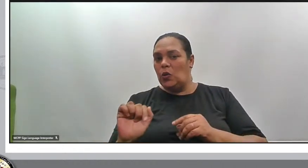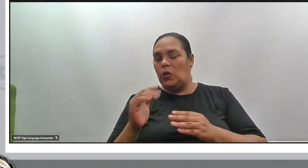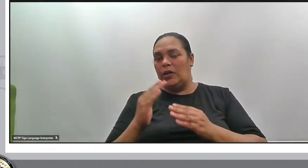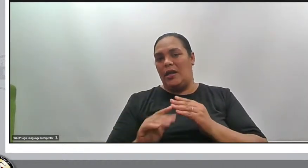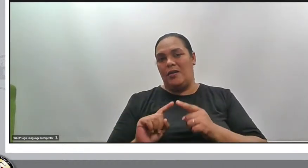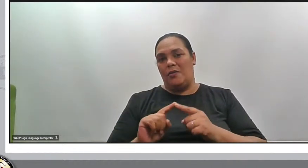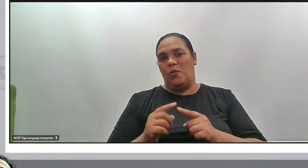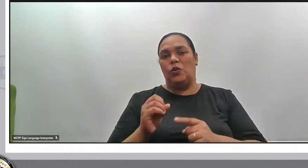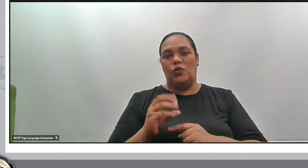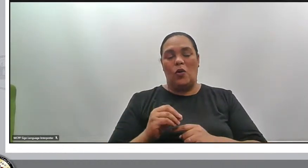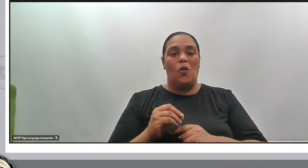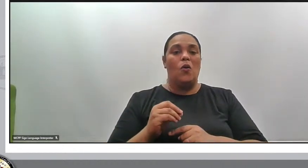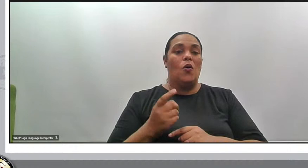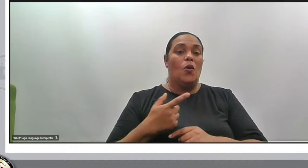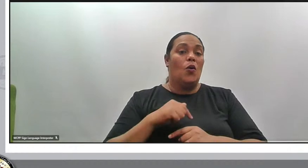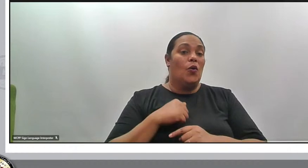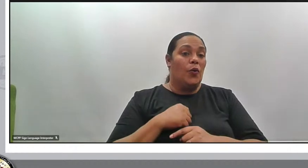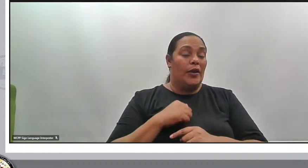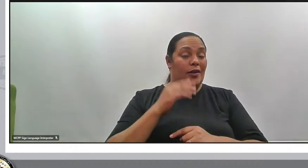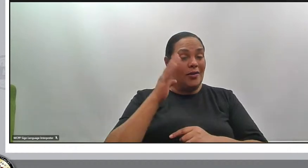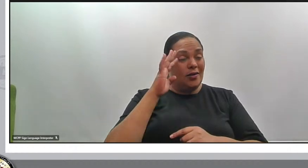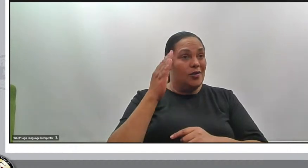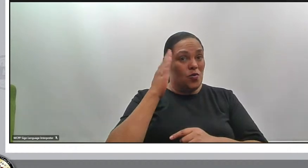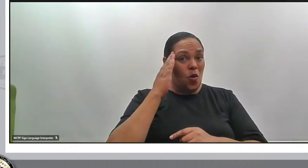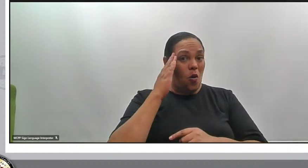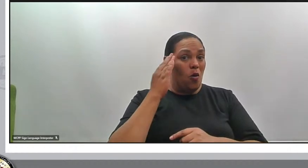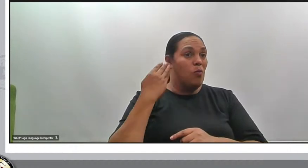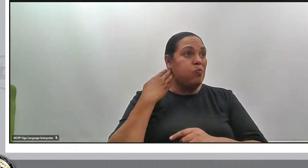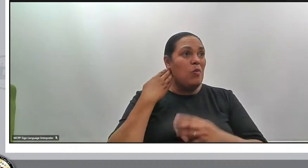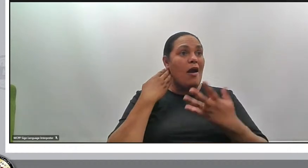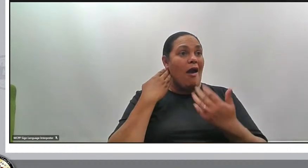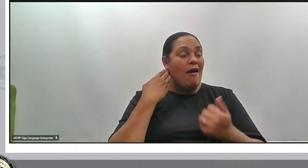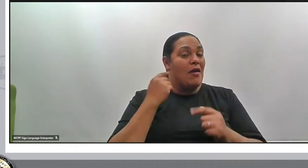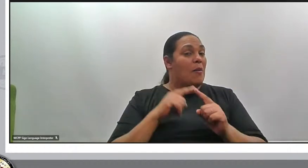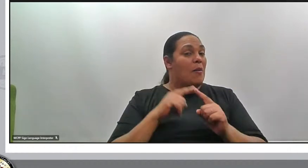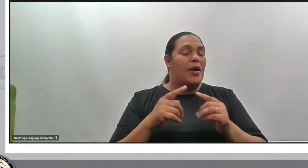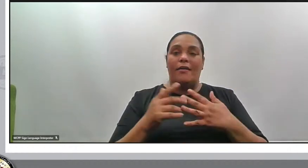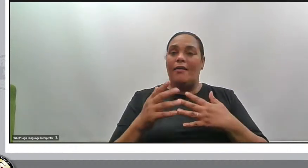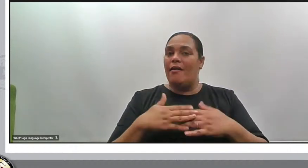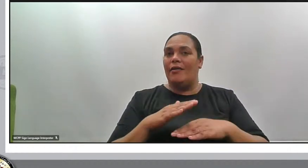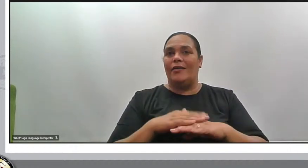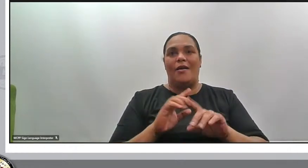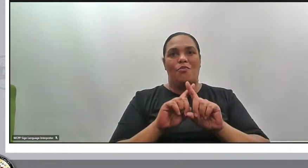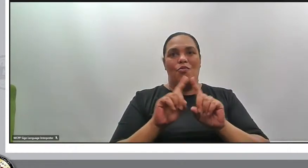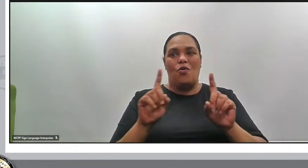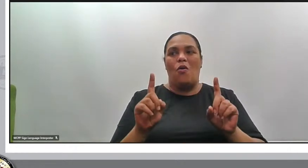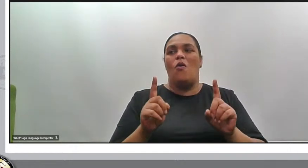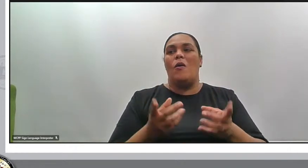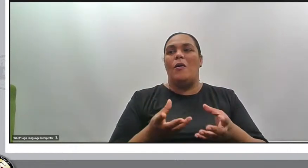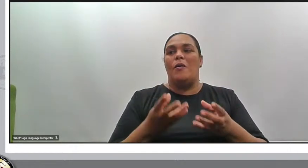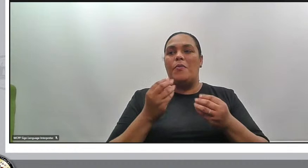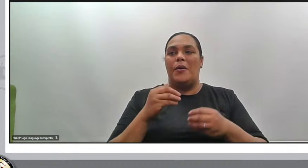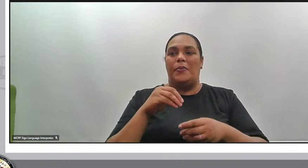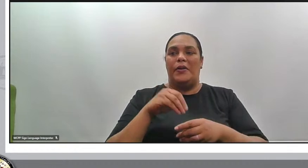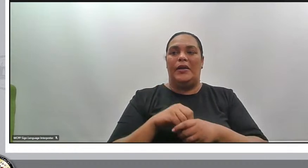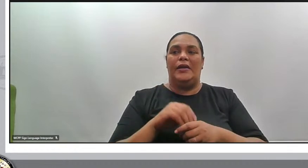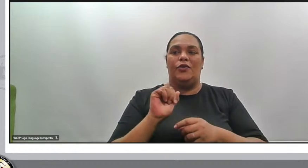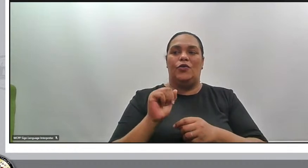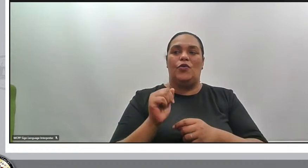So while we're cognizant, we will not at any time get